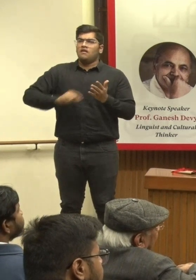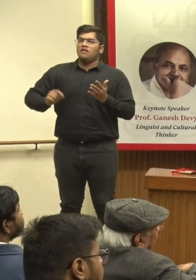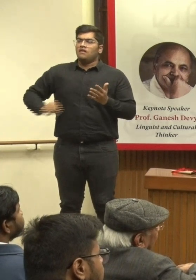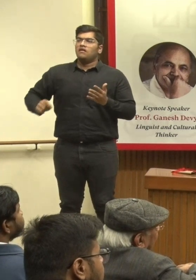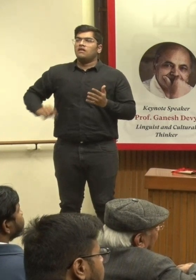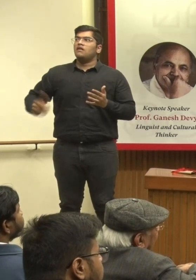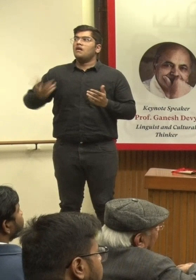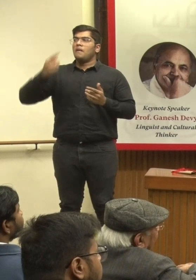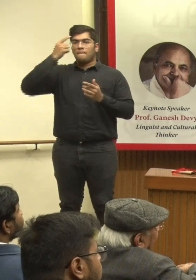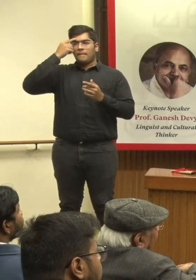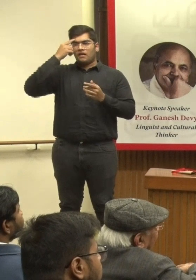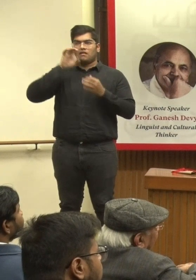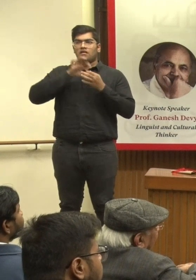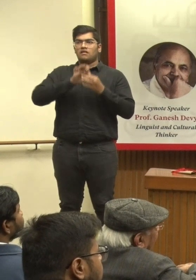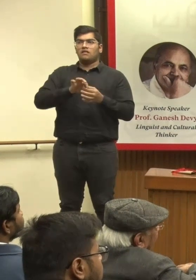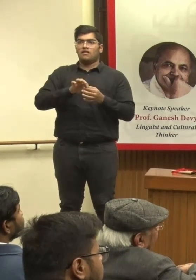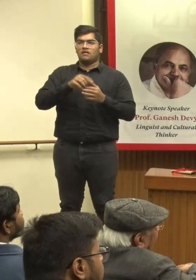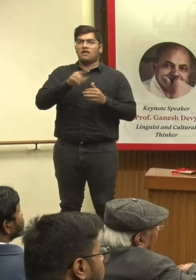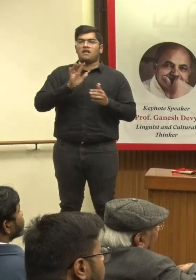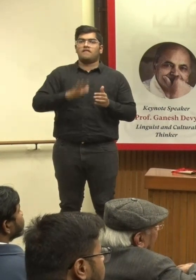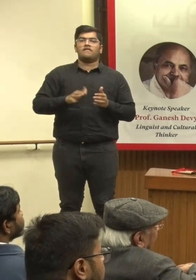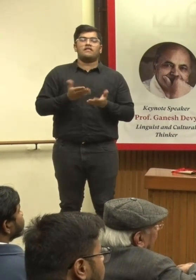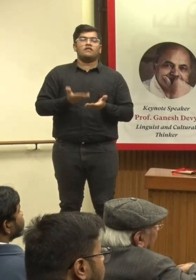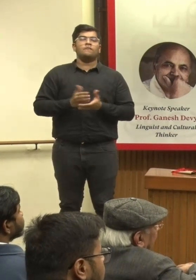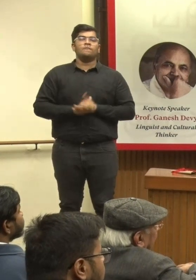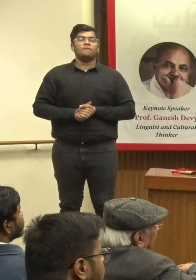mental sophistication.